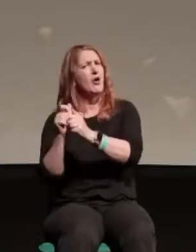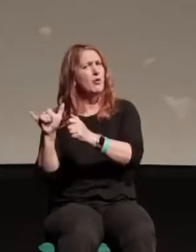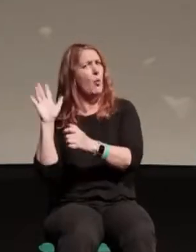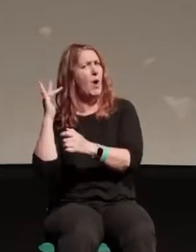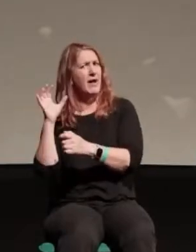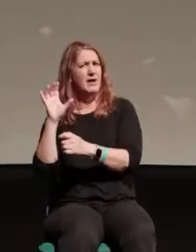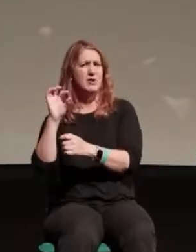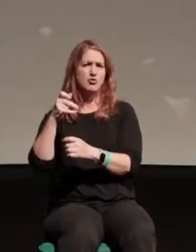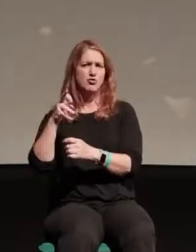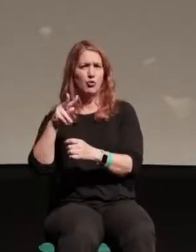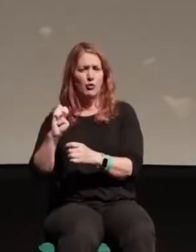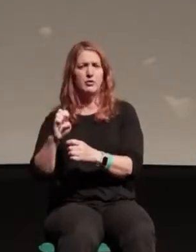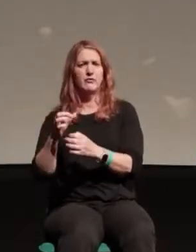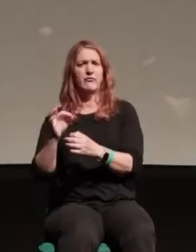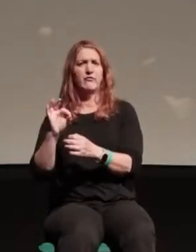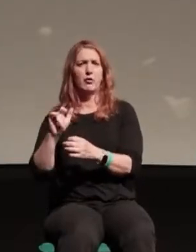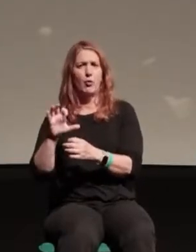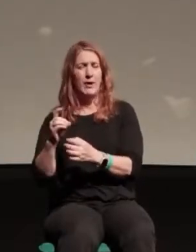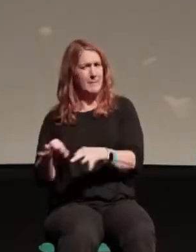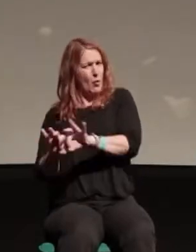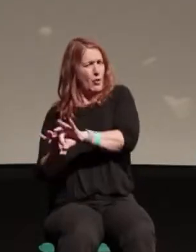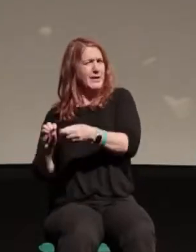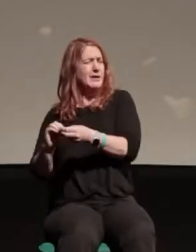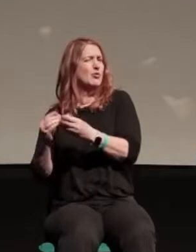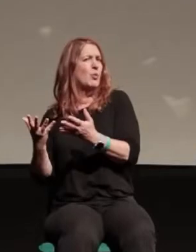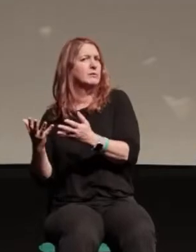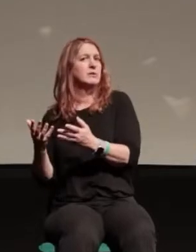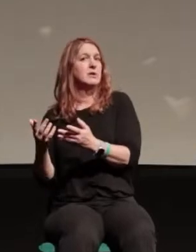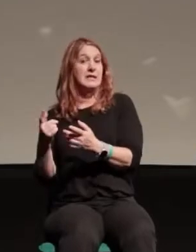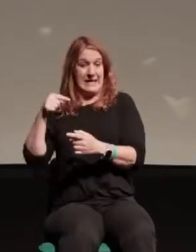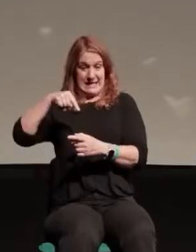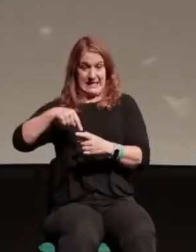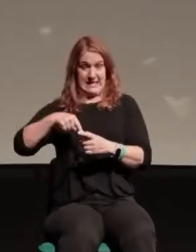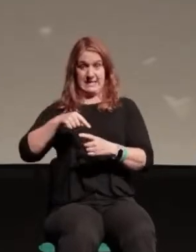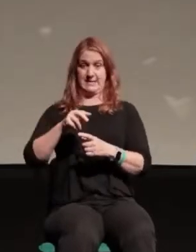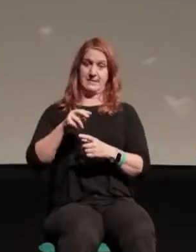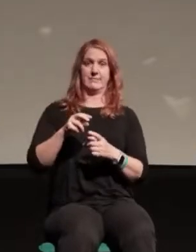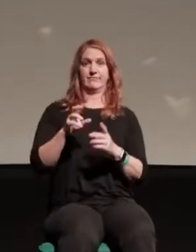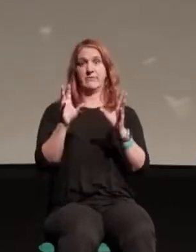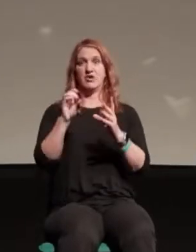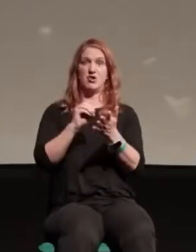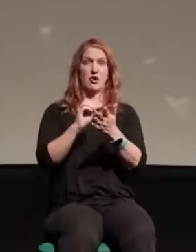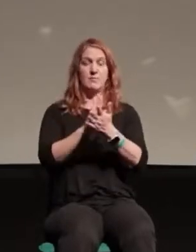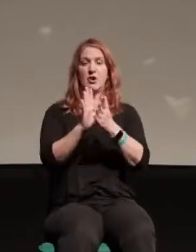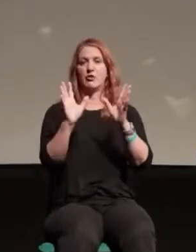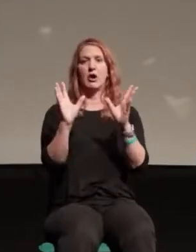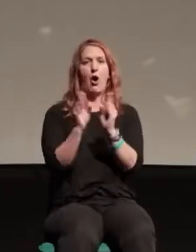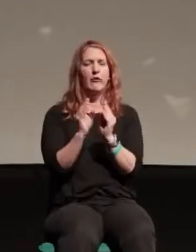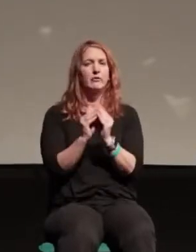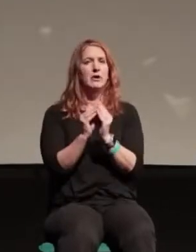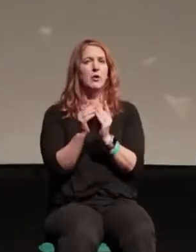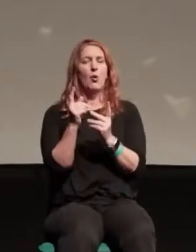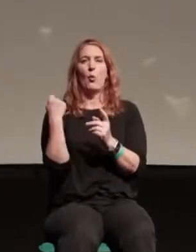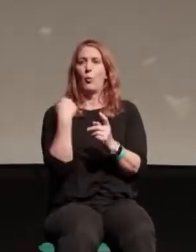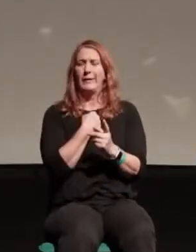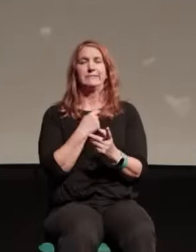are the numbers, right? And I feel it particularly here in this conference because we've all been starving for a community. This